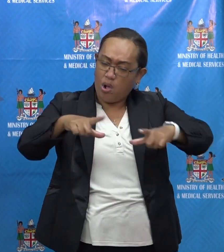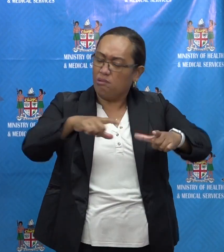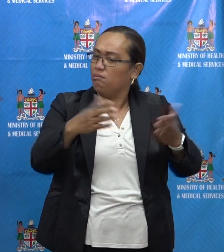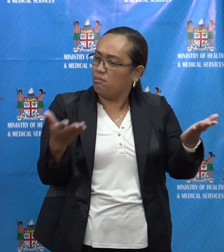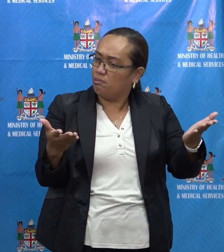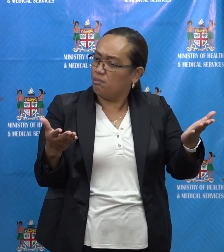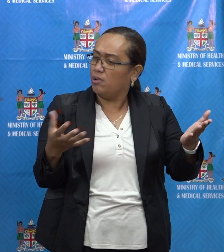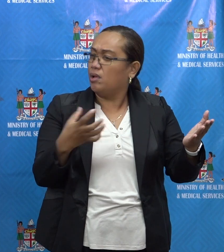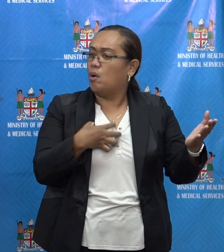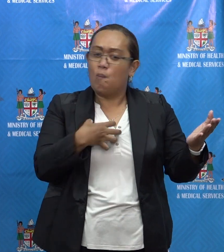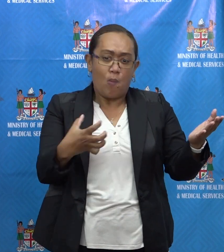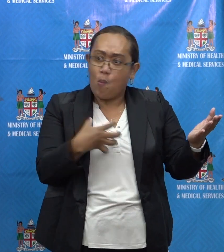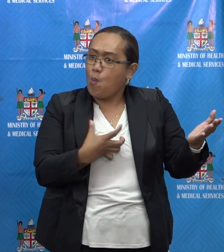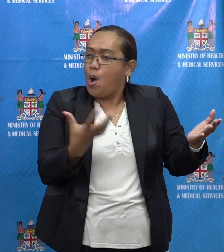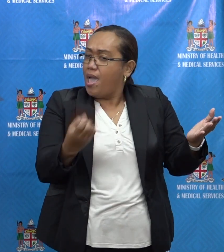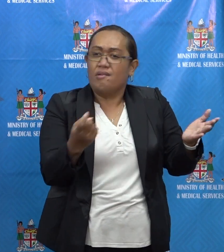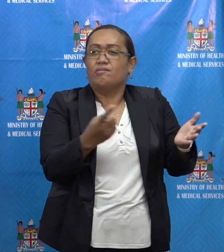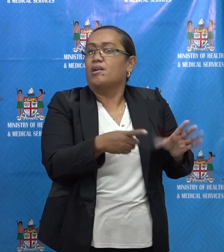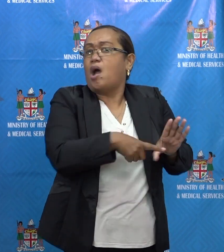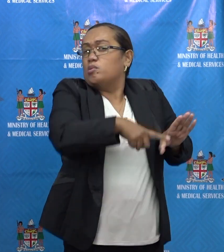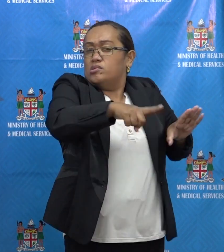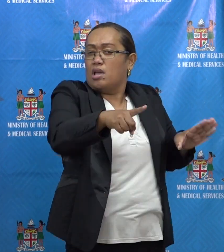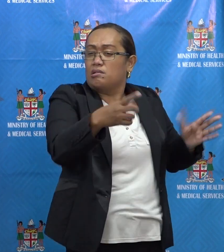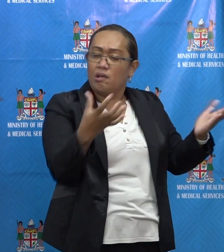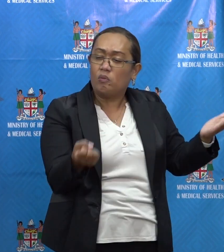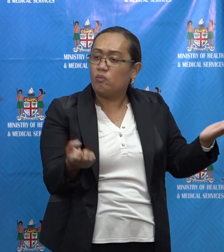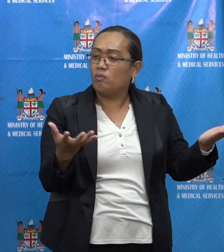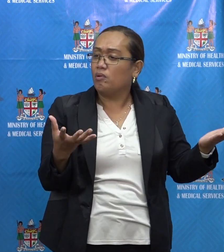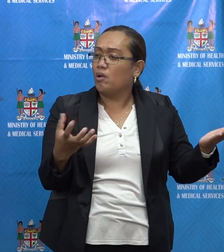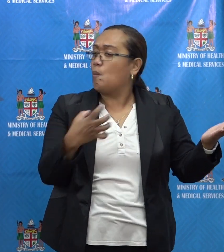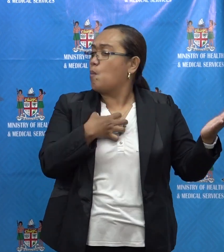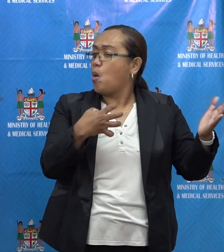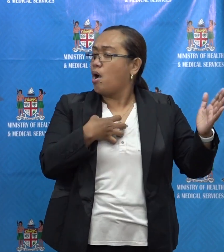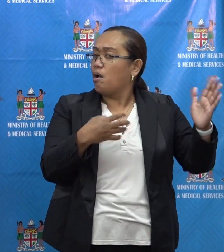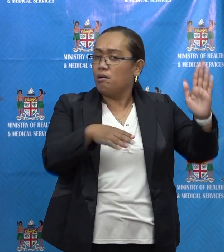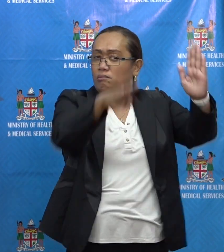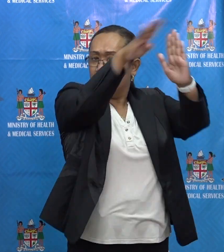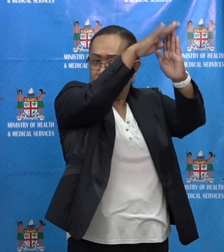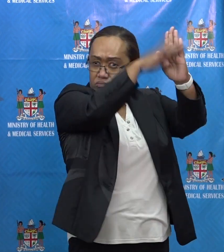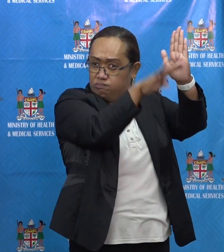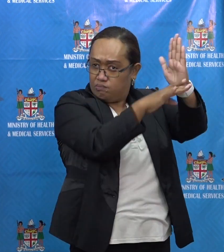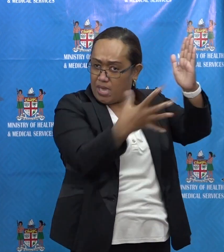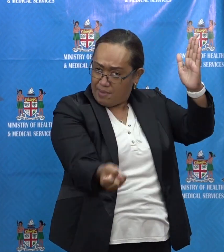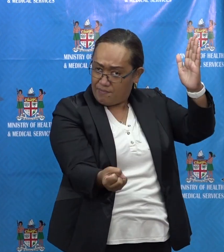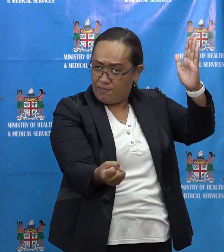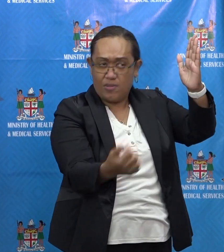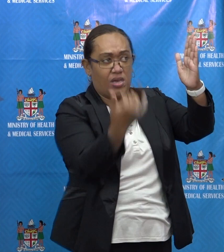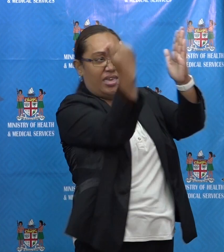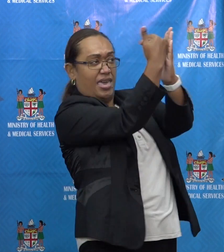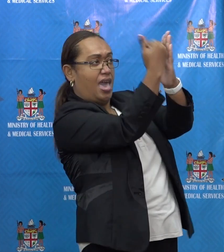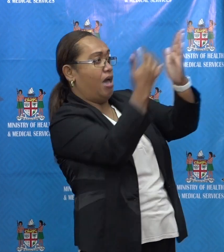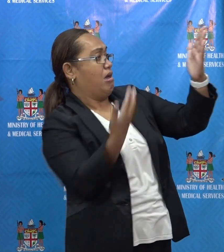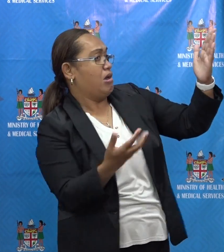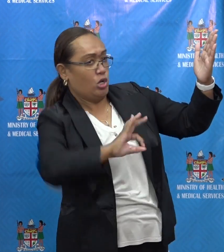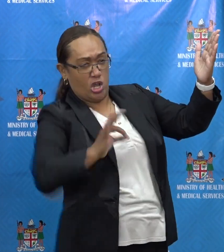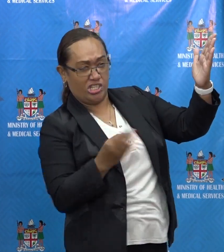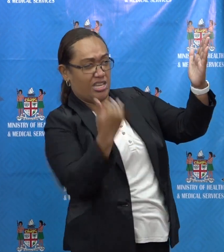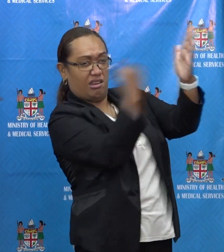that we've identified have been contained. Do we have a benchmark to say, yes, we are there, we're getting